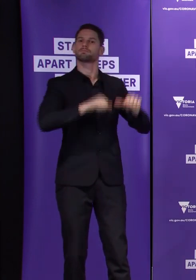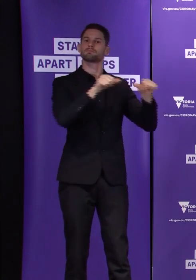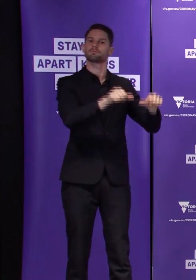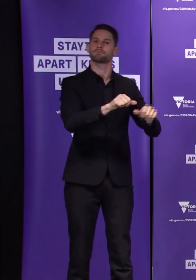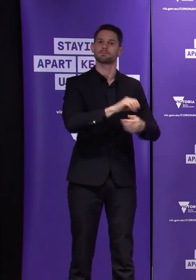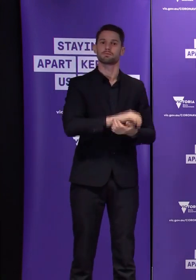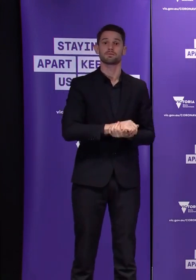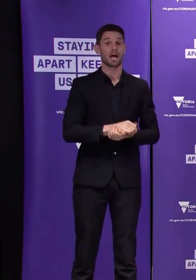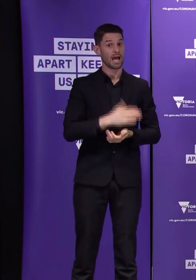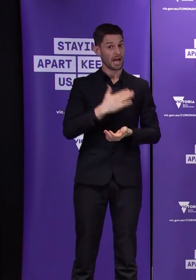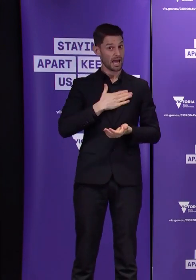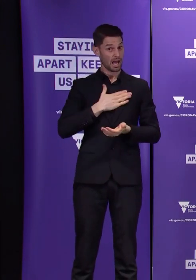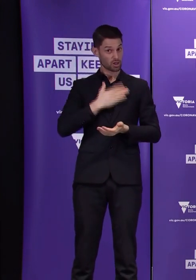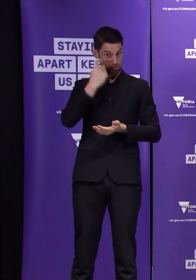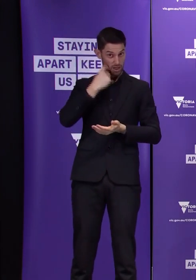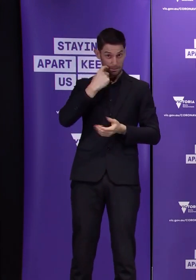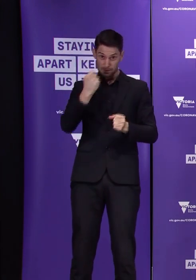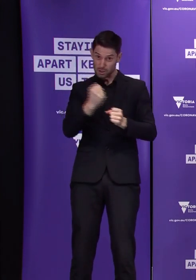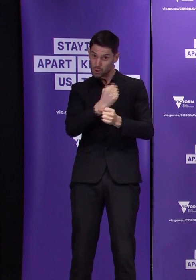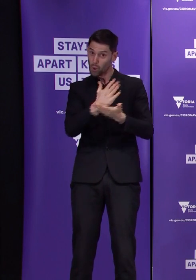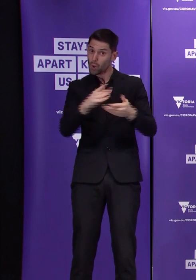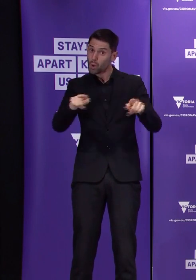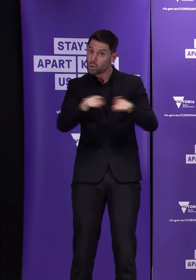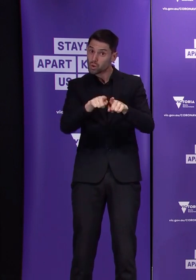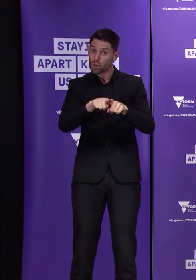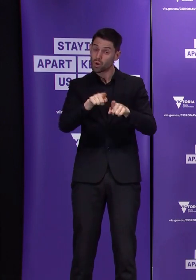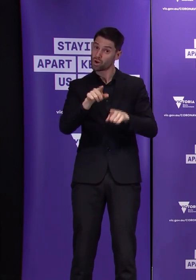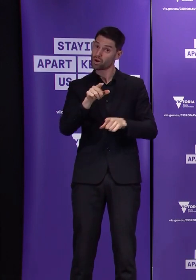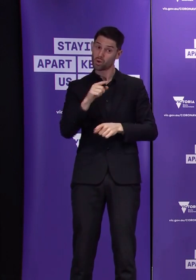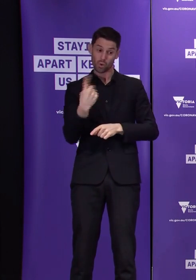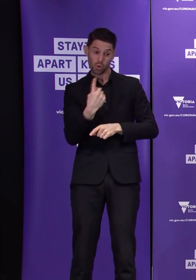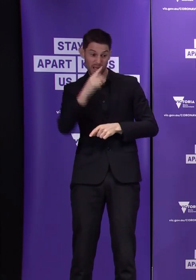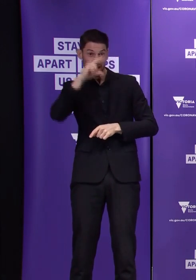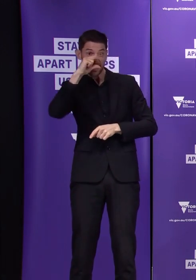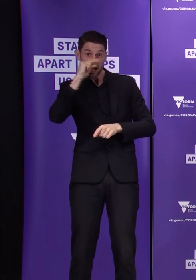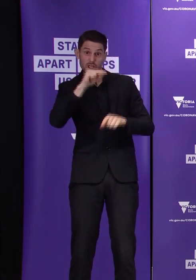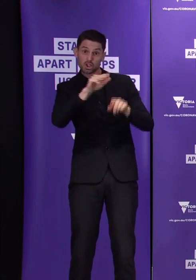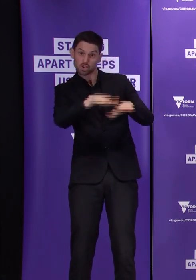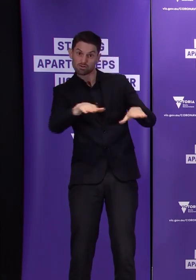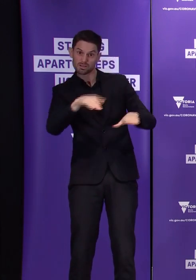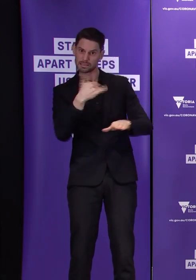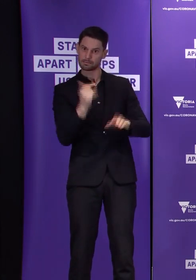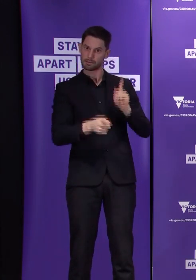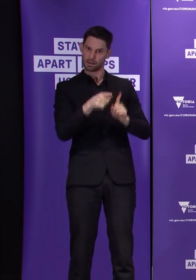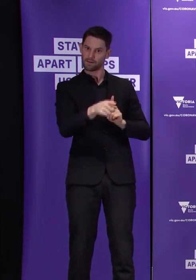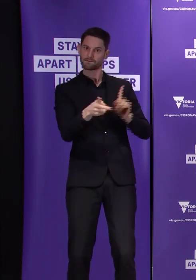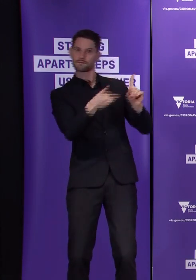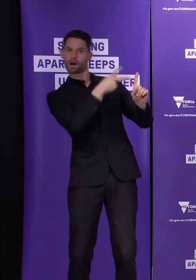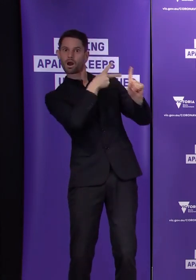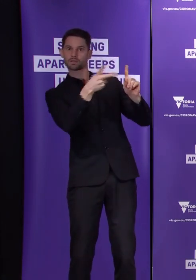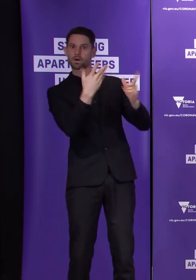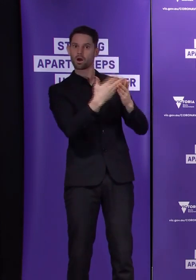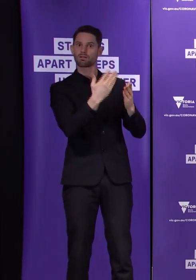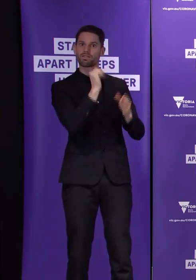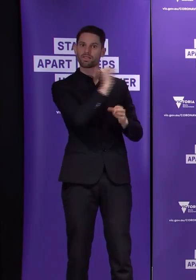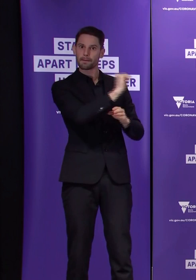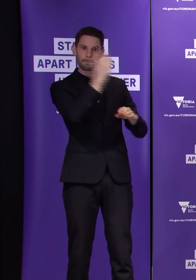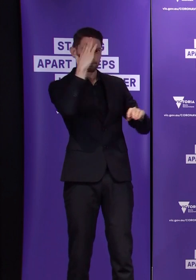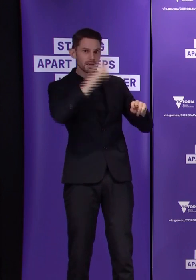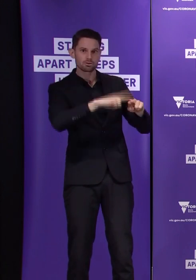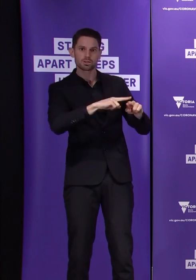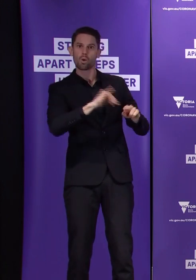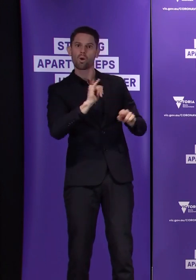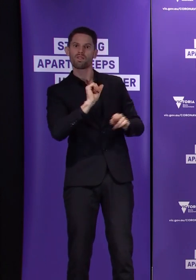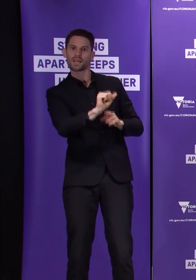support services for young people who are using violence in the home as well. To give some sort of context